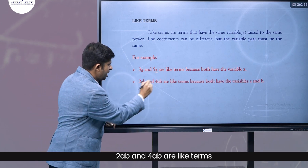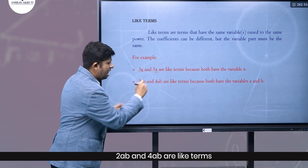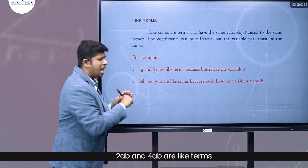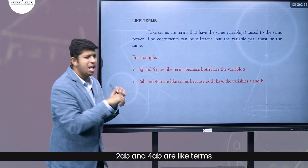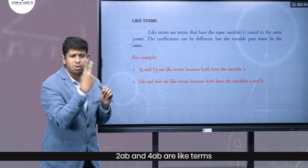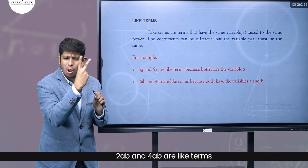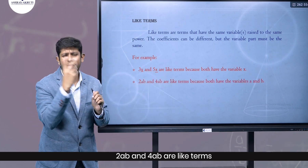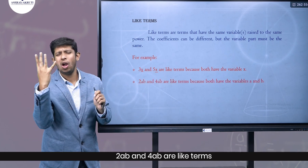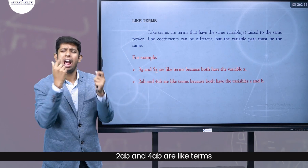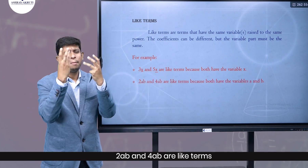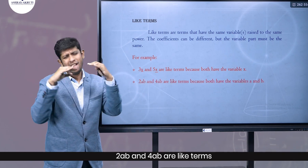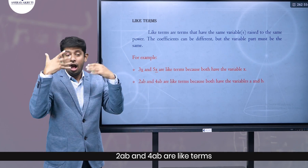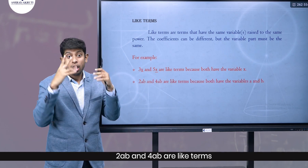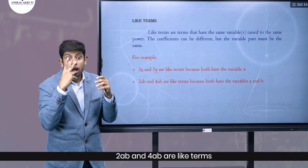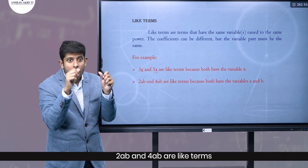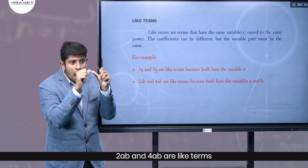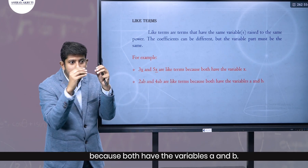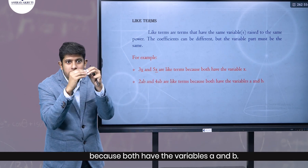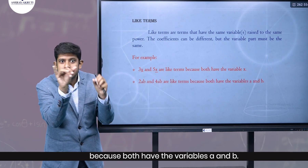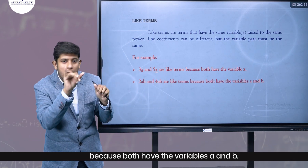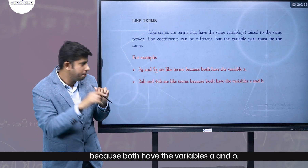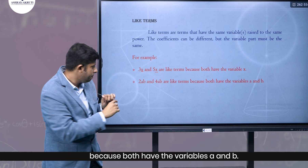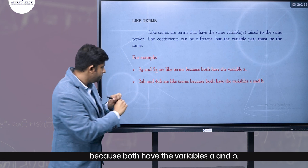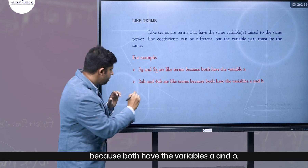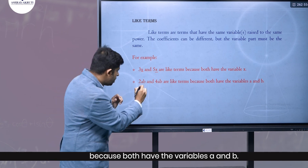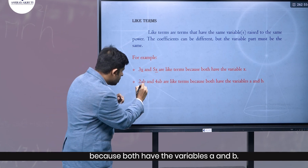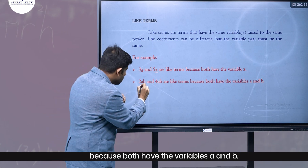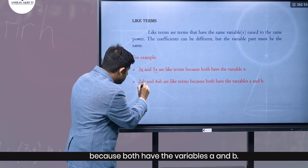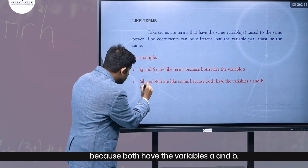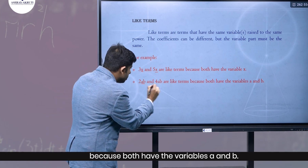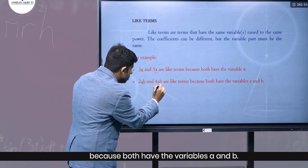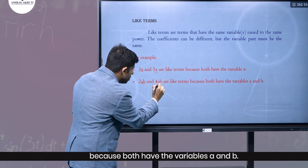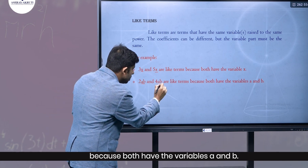AB and 4AB are like terms because both have the variables a and b.